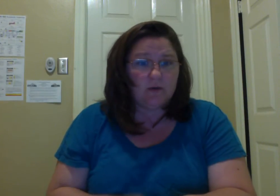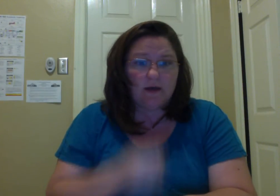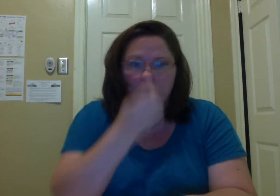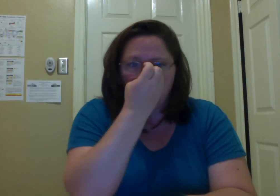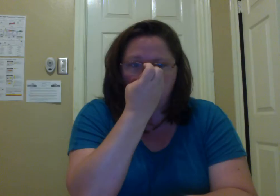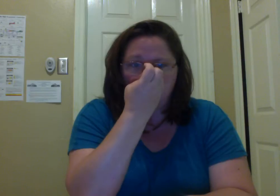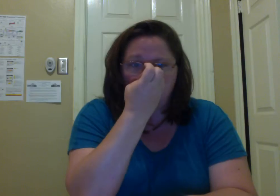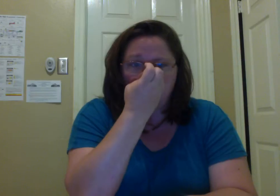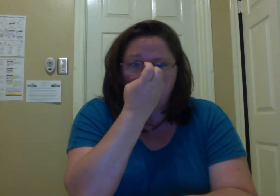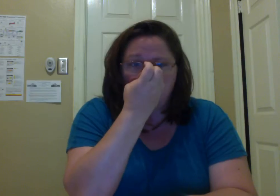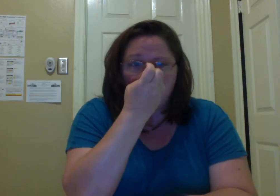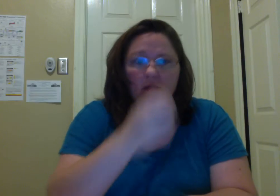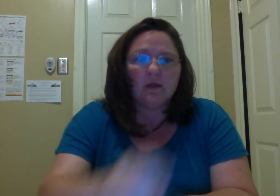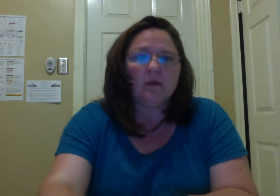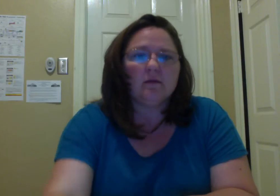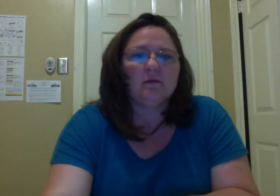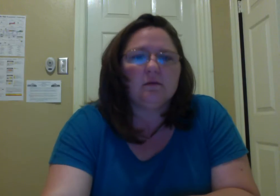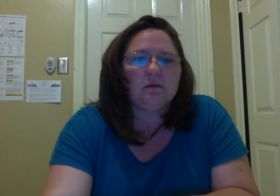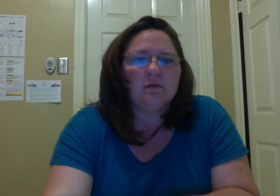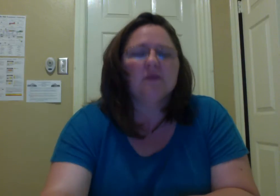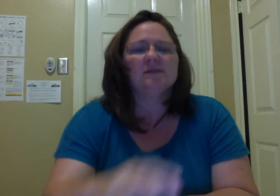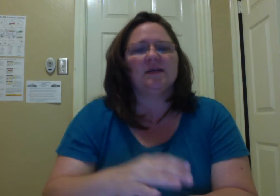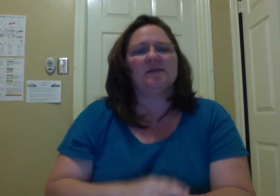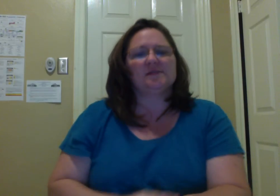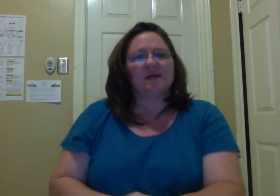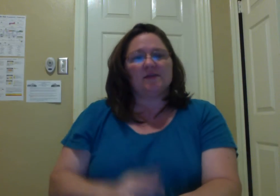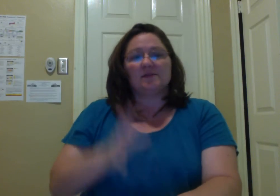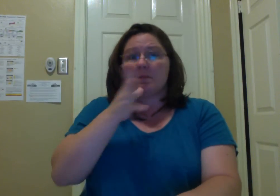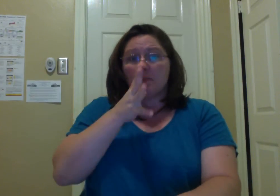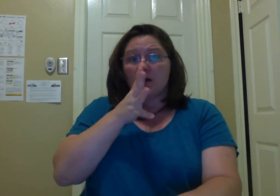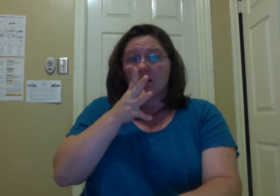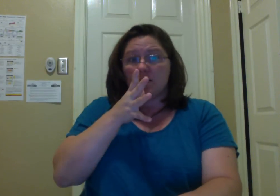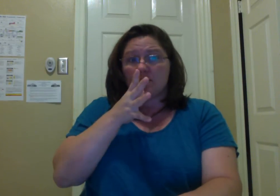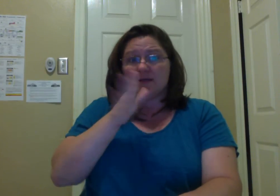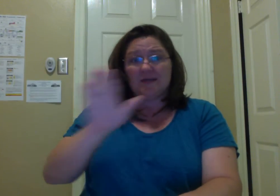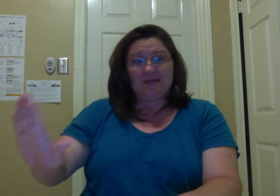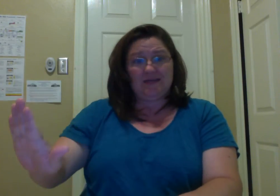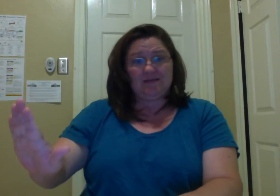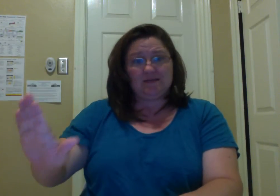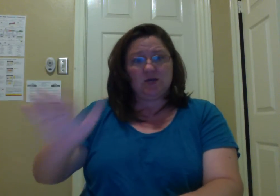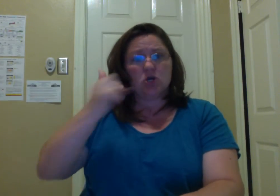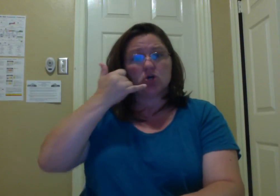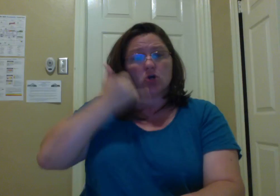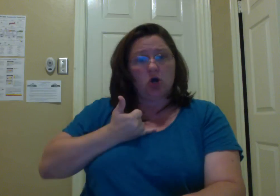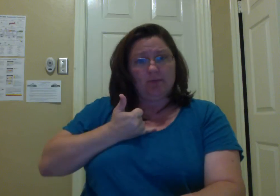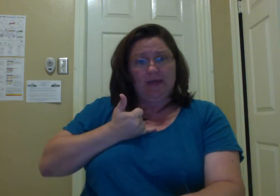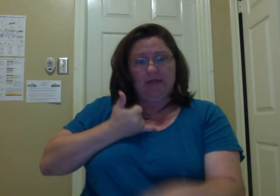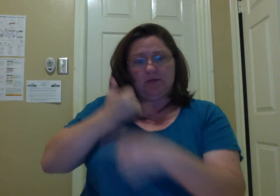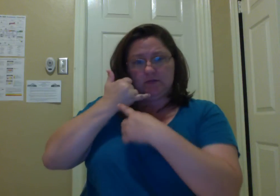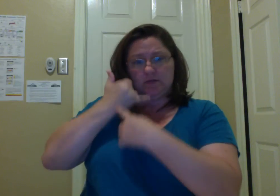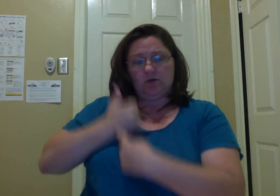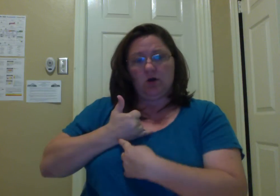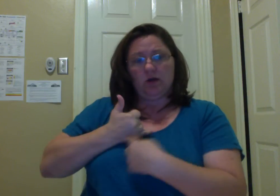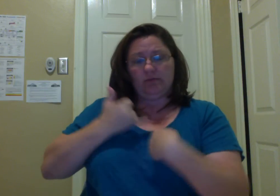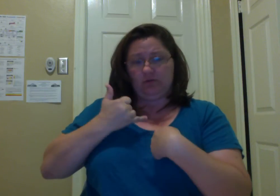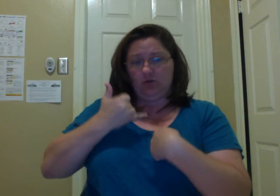well. And Dan says, Mom, his, call me. Call comes to your